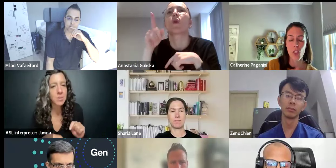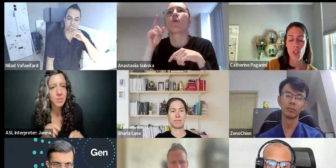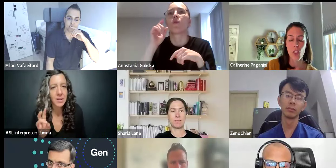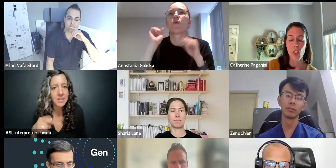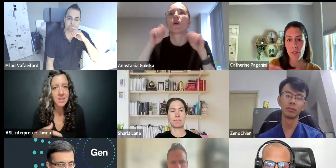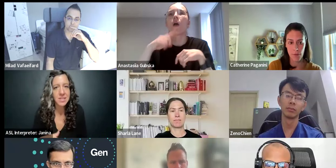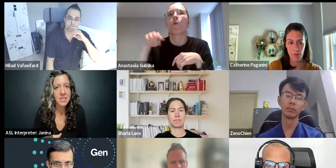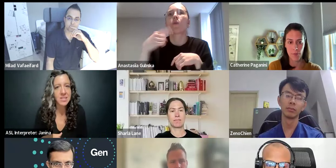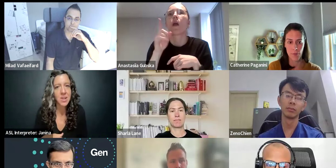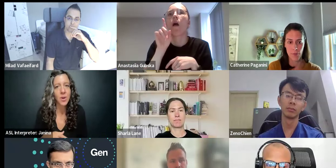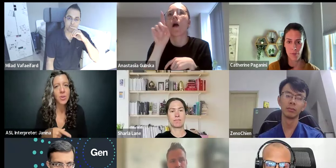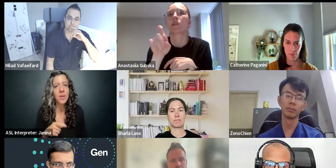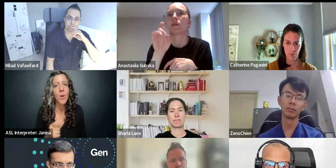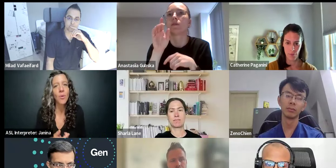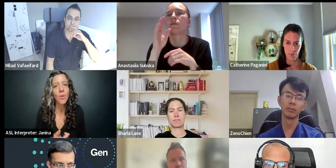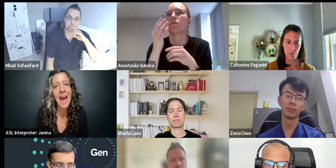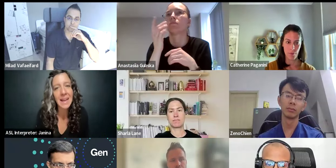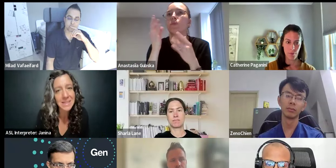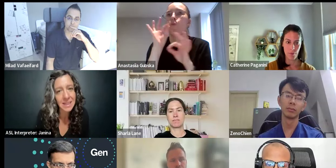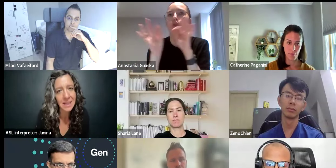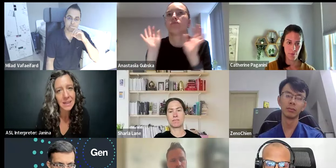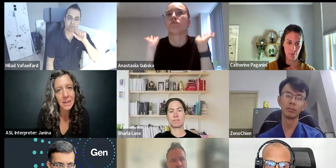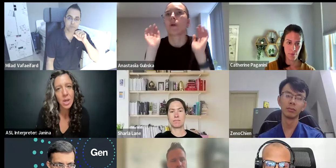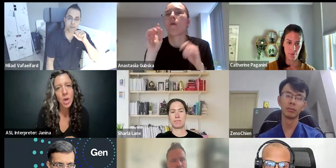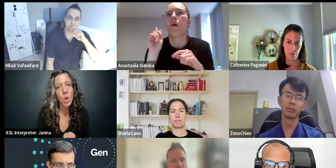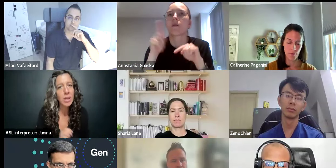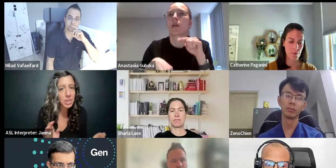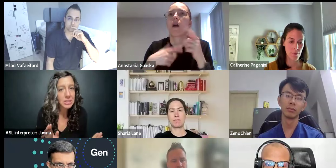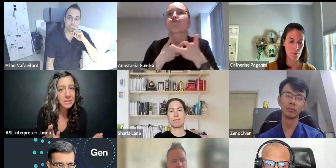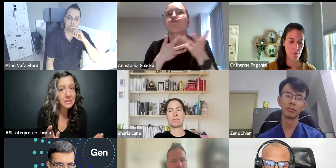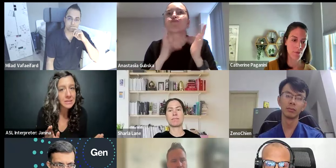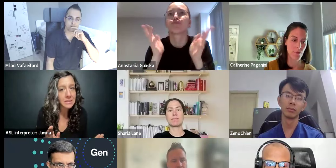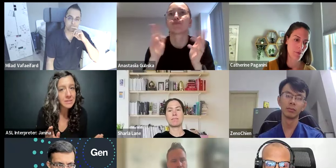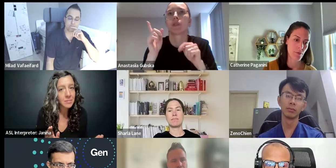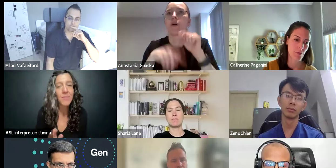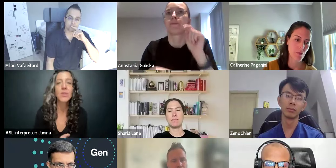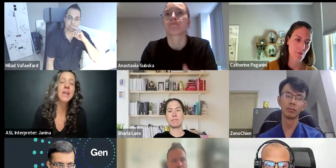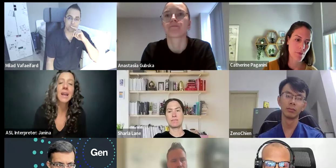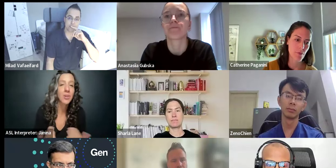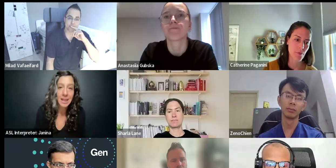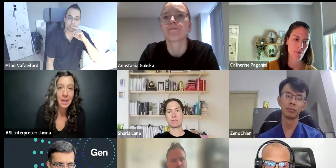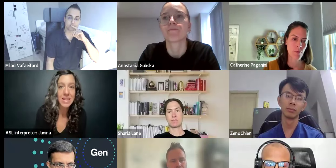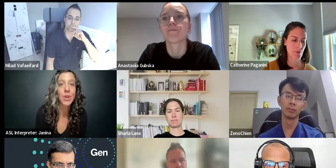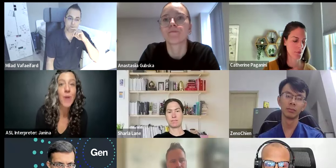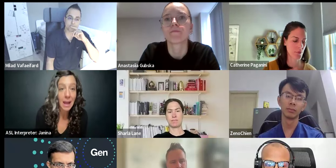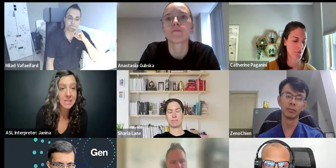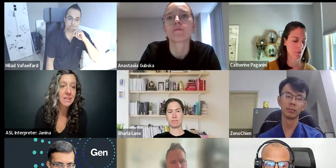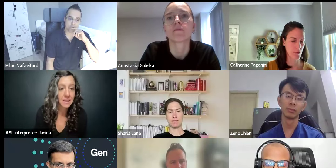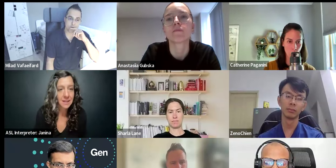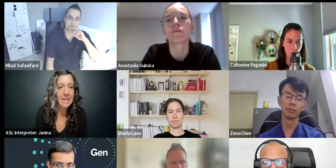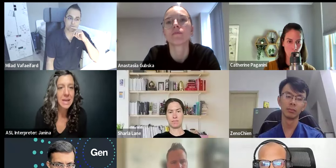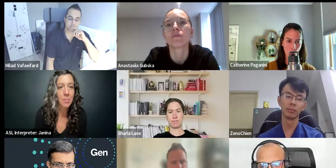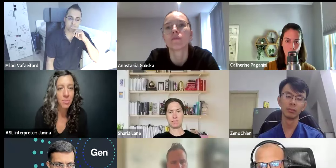you're not able to. Just the chat. No, you can only ask questions, but you're not allowed to